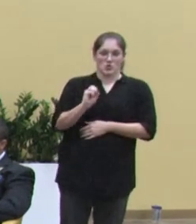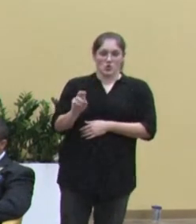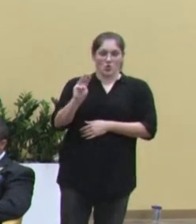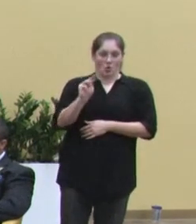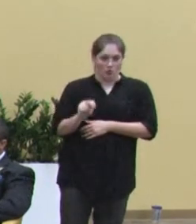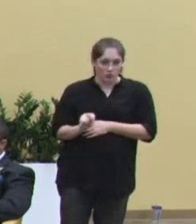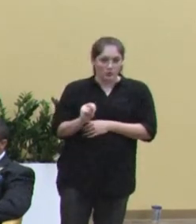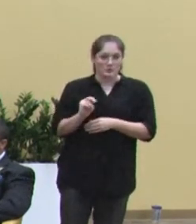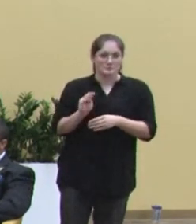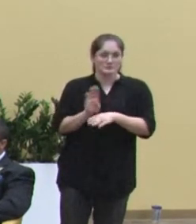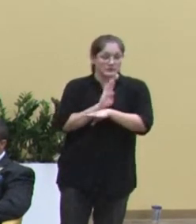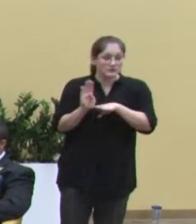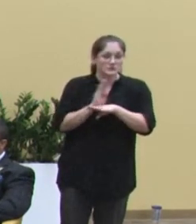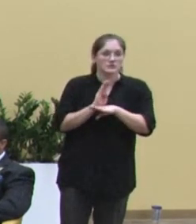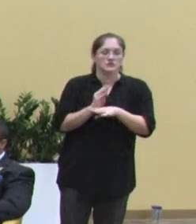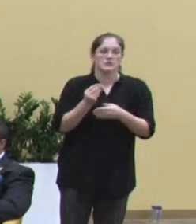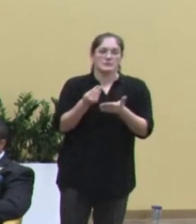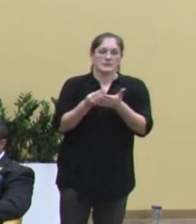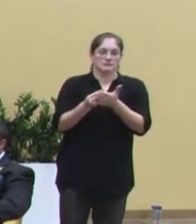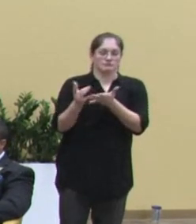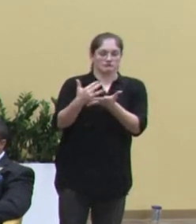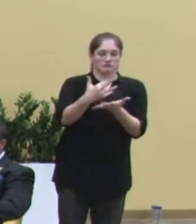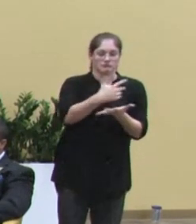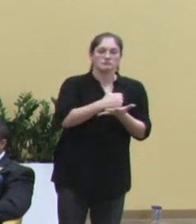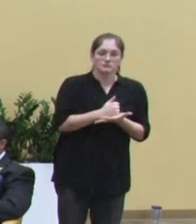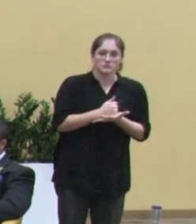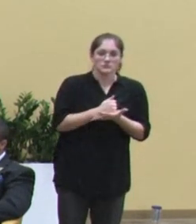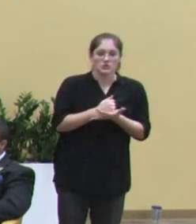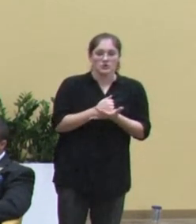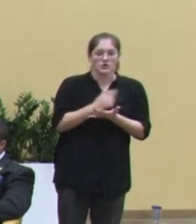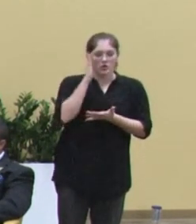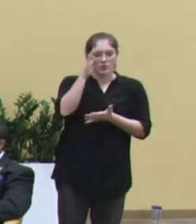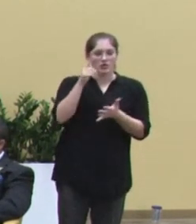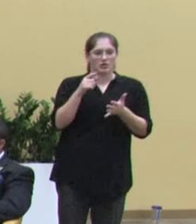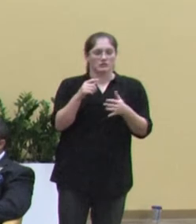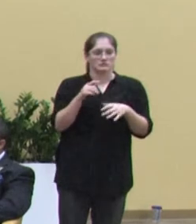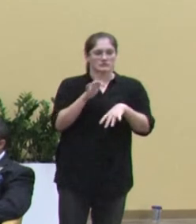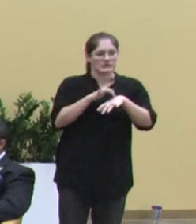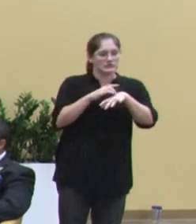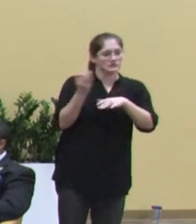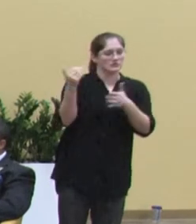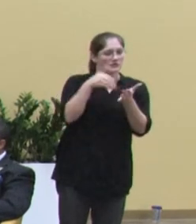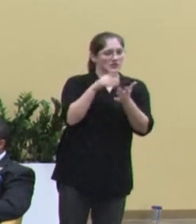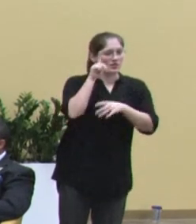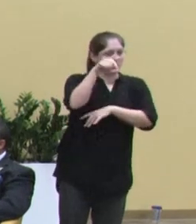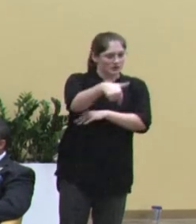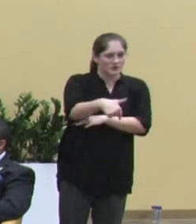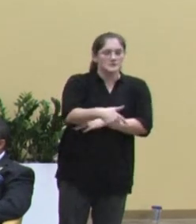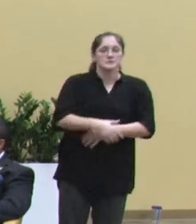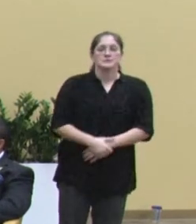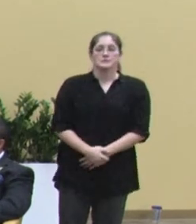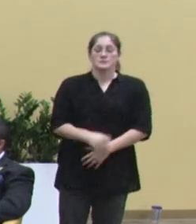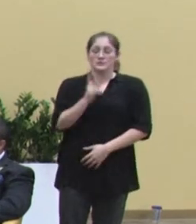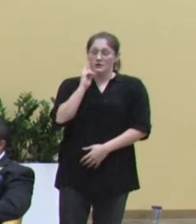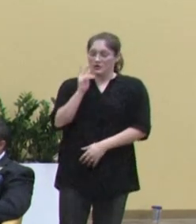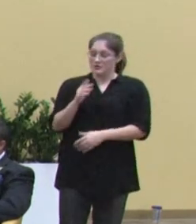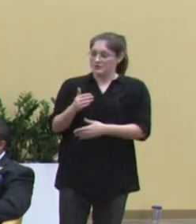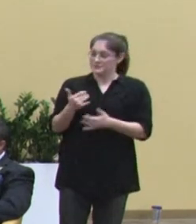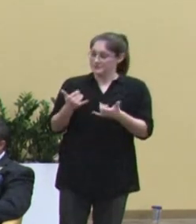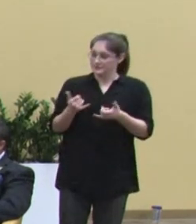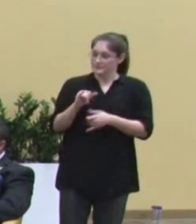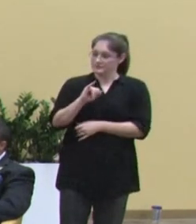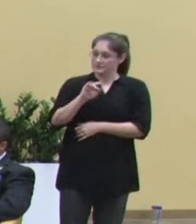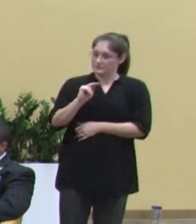to earn an income of some type. And we'll get back to that. So now that I'm looking at India, I'm thinking about, so India,